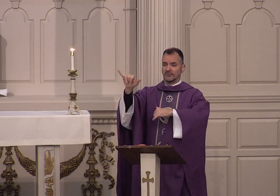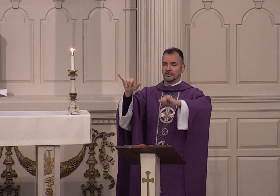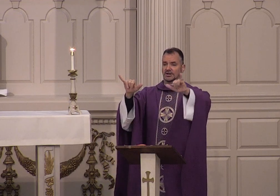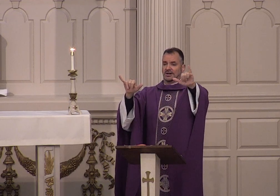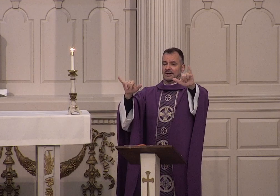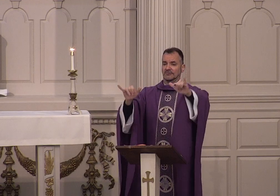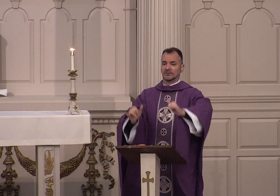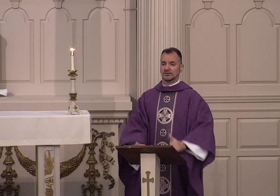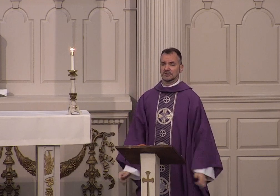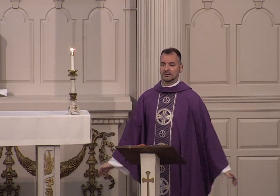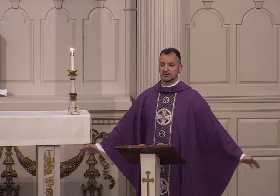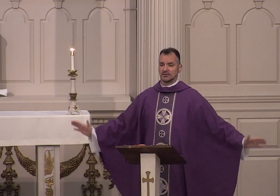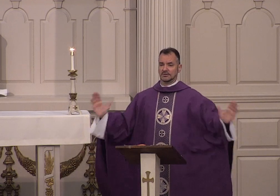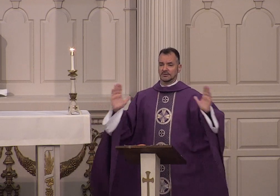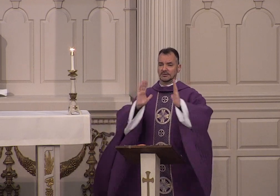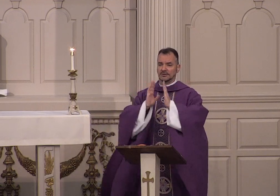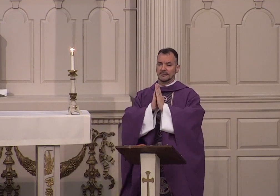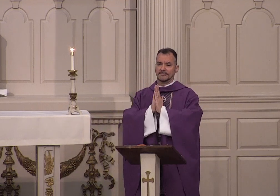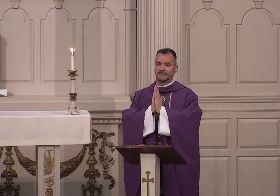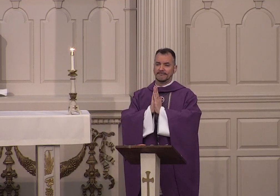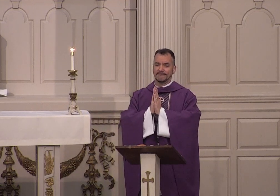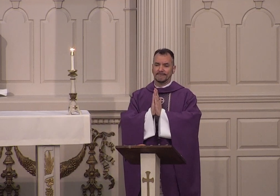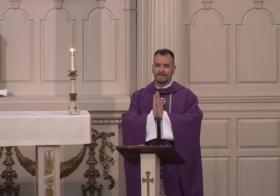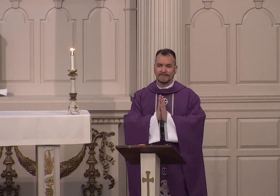forever and ever. Amen.